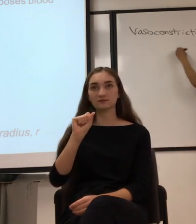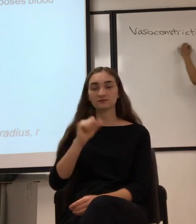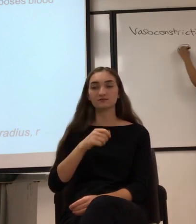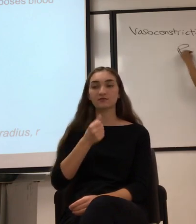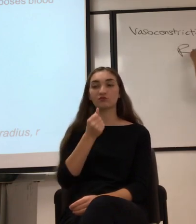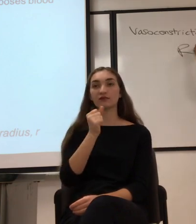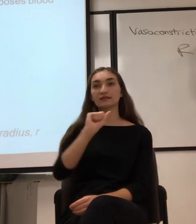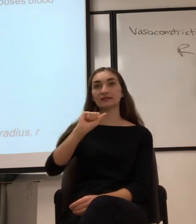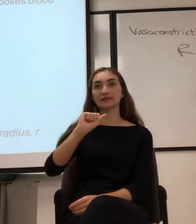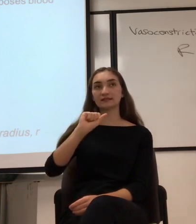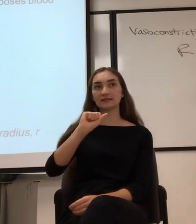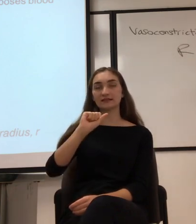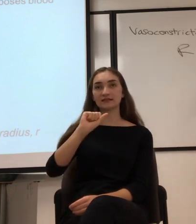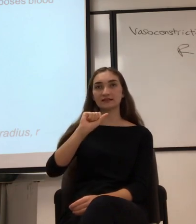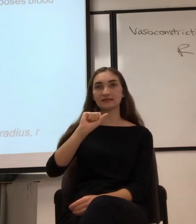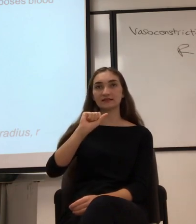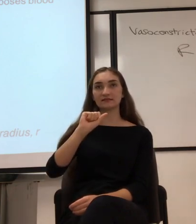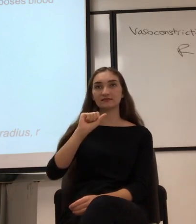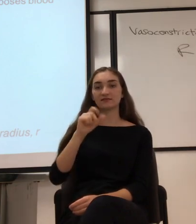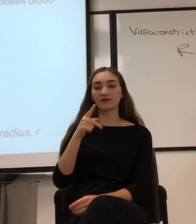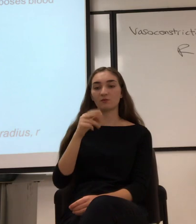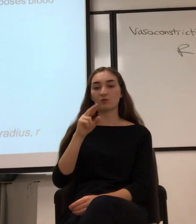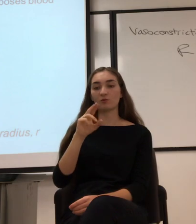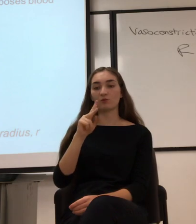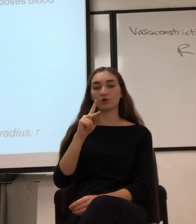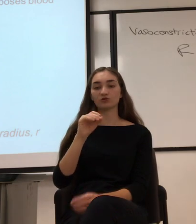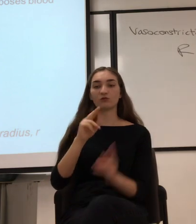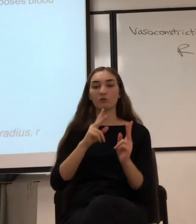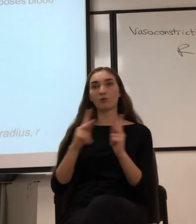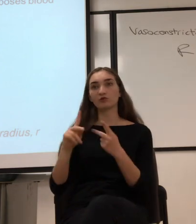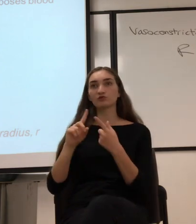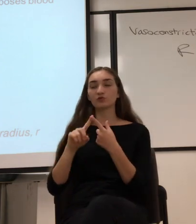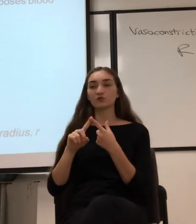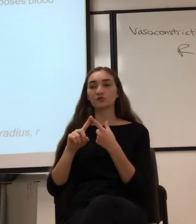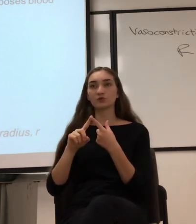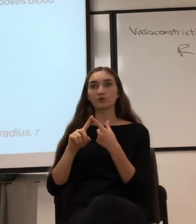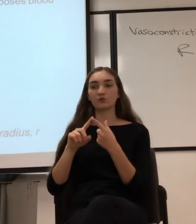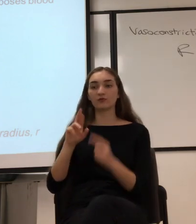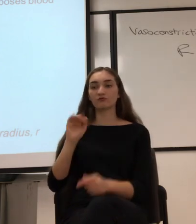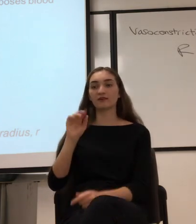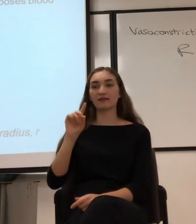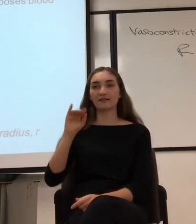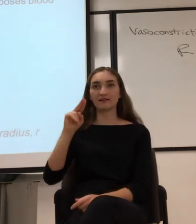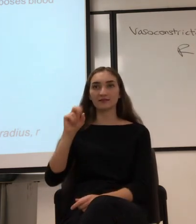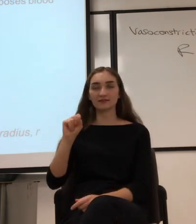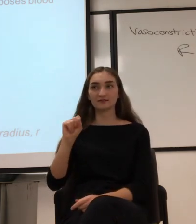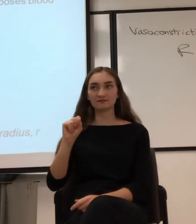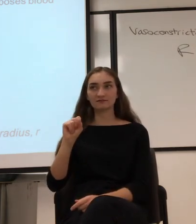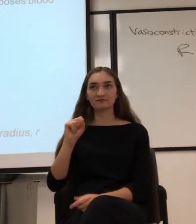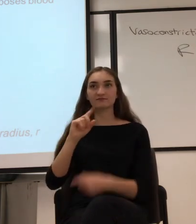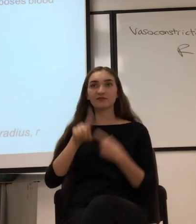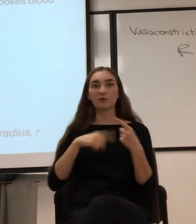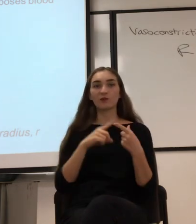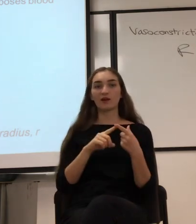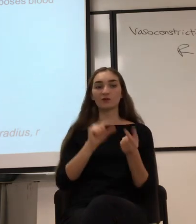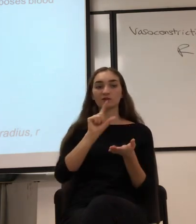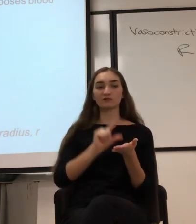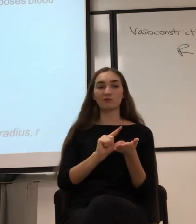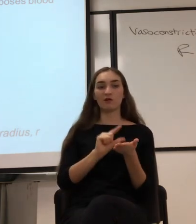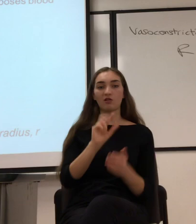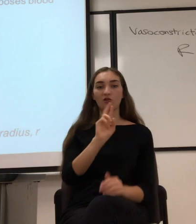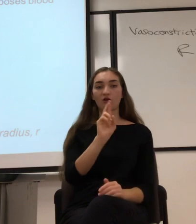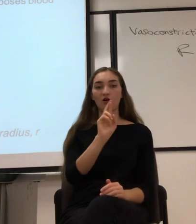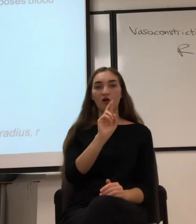Resistance is proportional to the radius. So I use a capital R for resistance. Whenever I use a lowercase r, it means